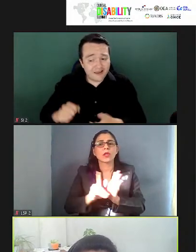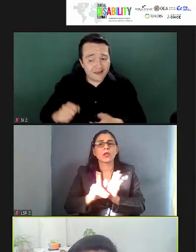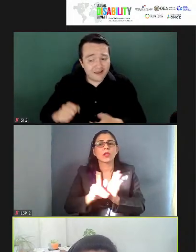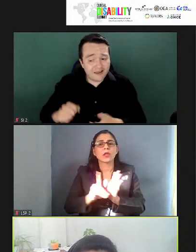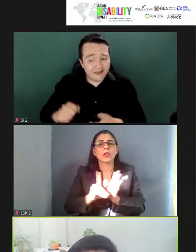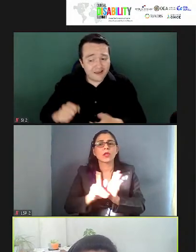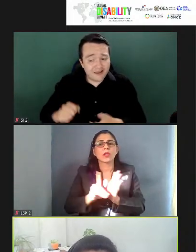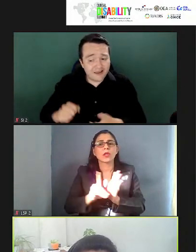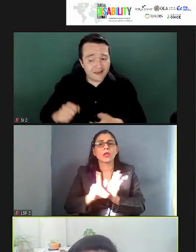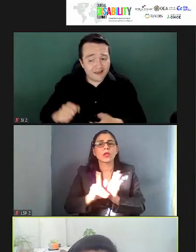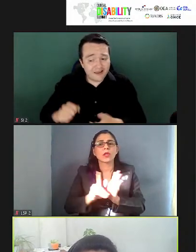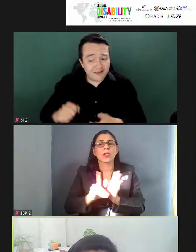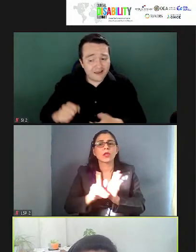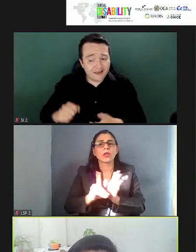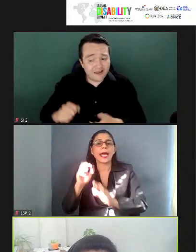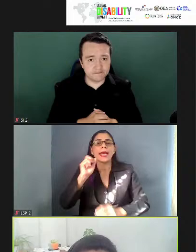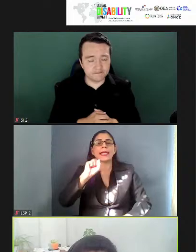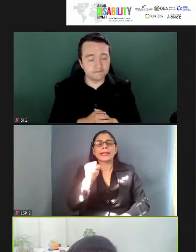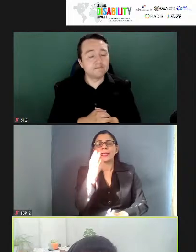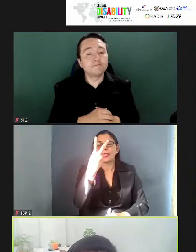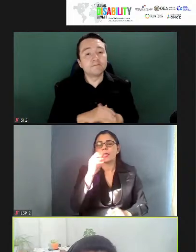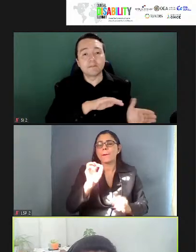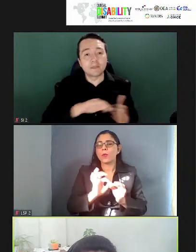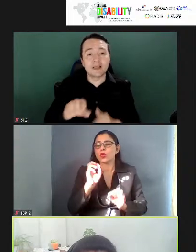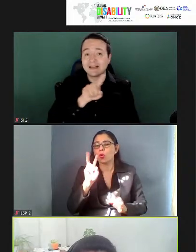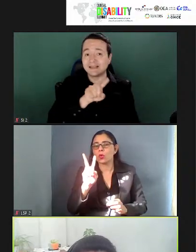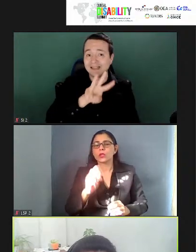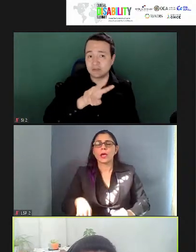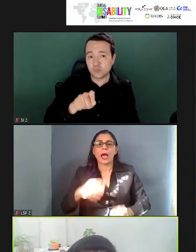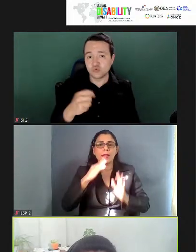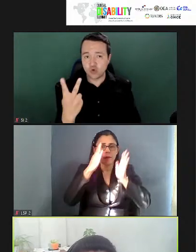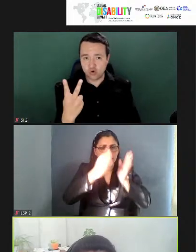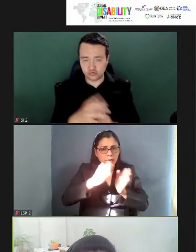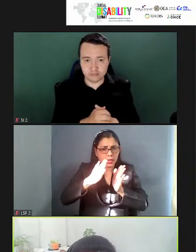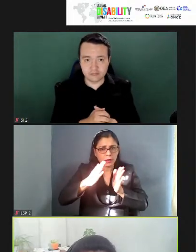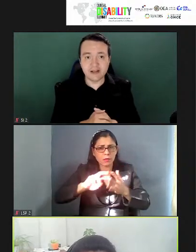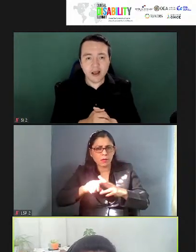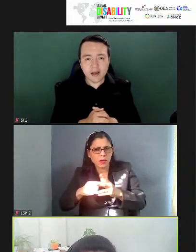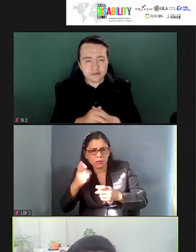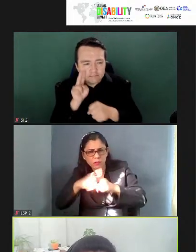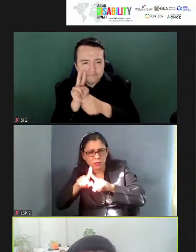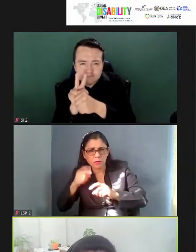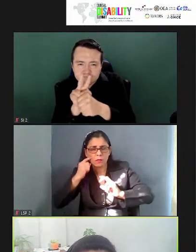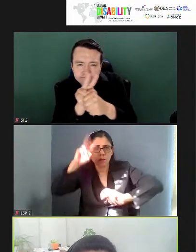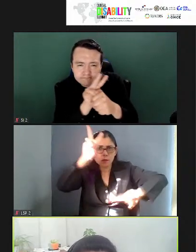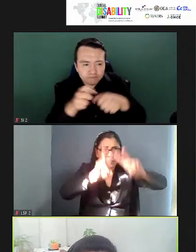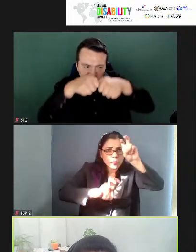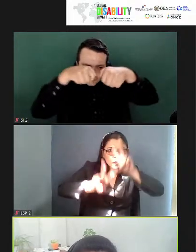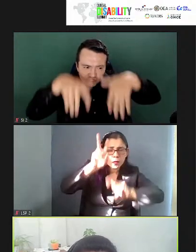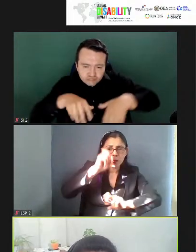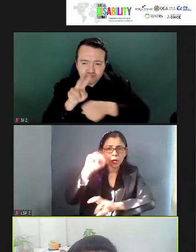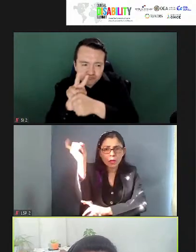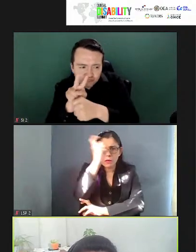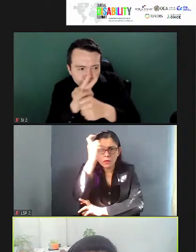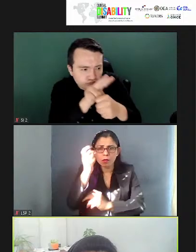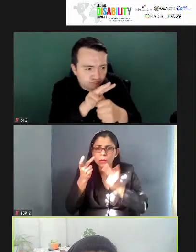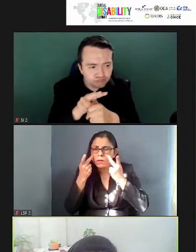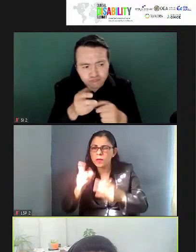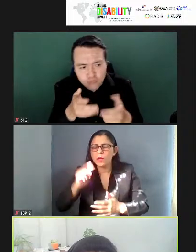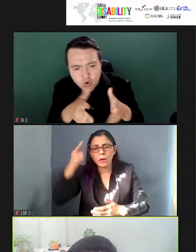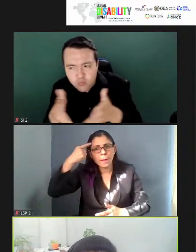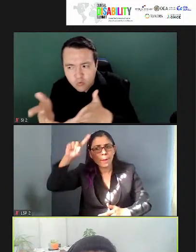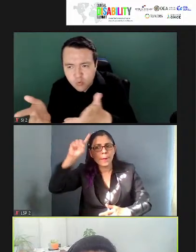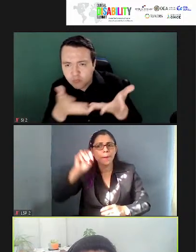leave 13.2 establishing monitoring inspection